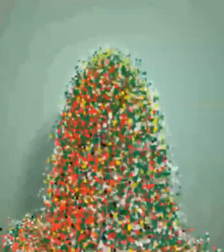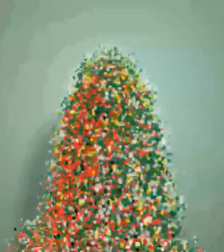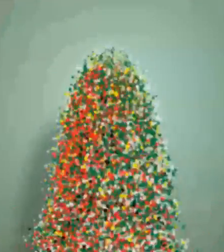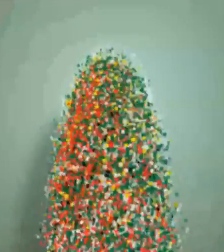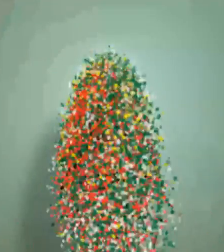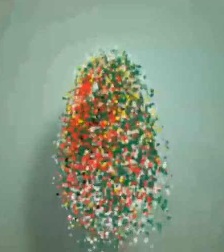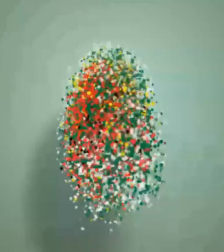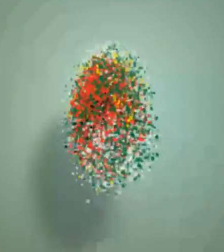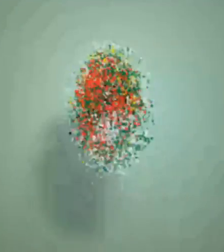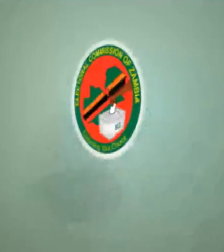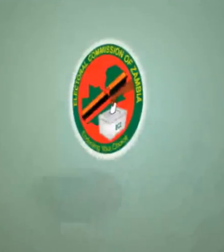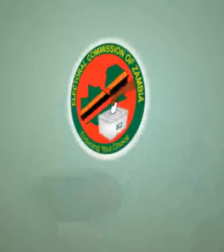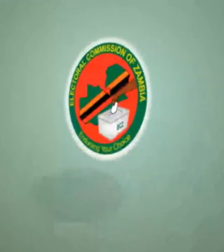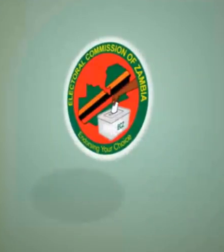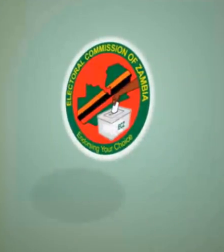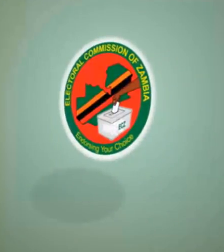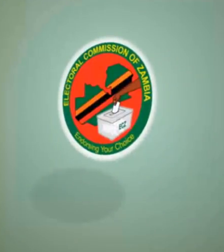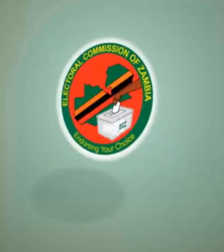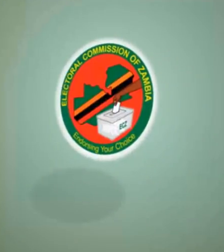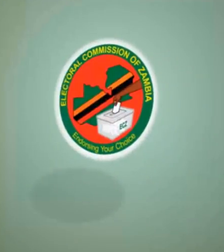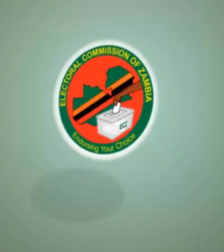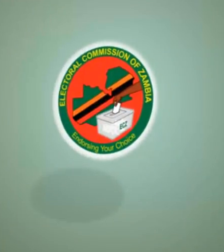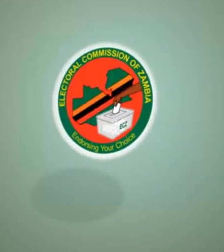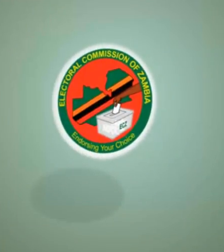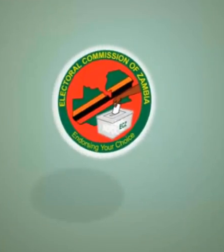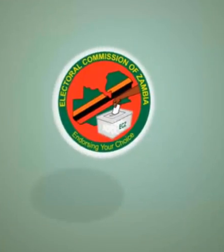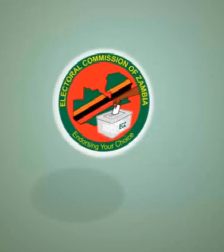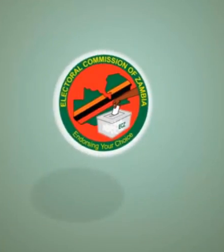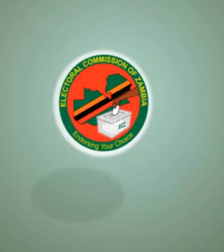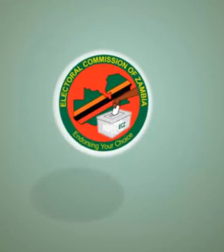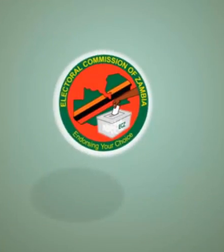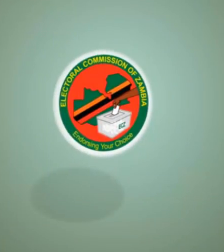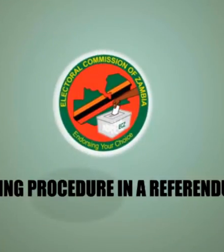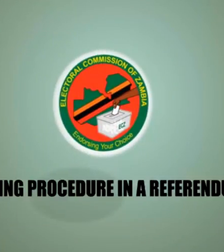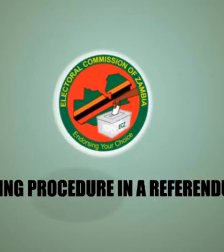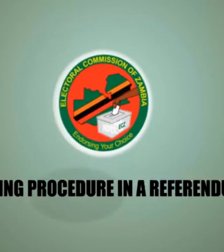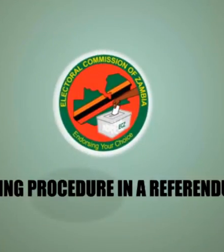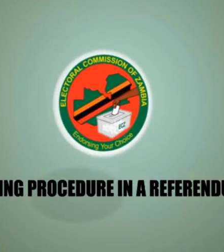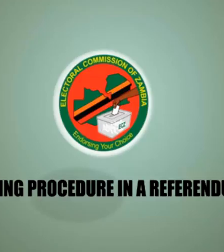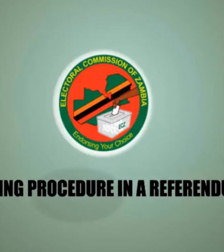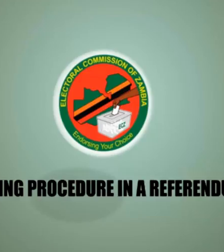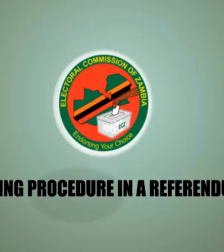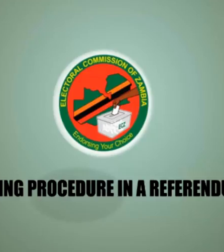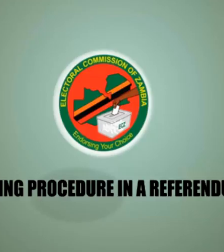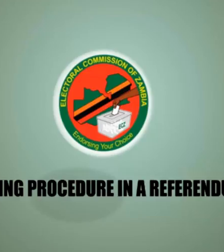It is your right. It is your vote. It is your